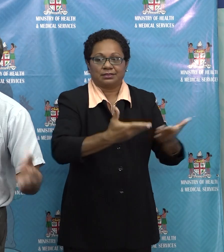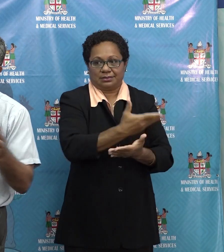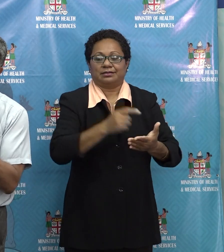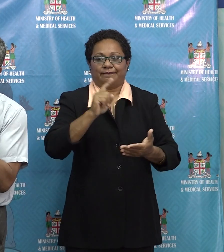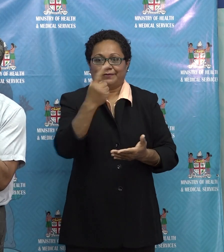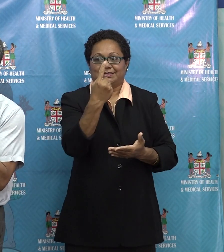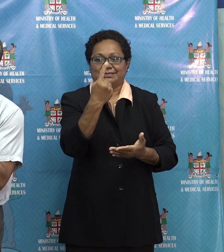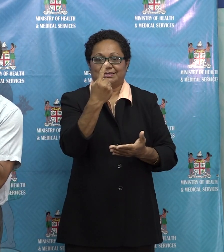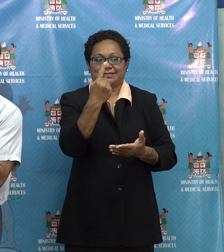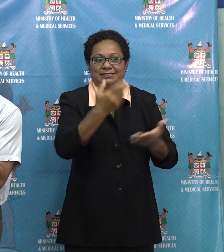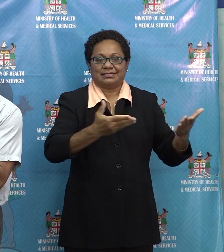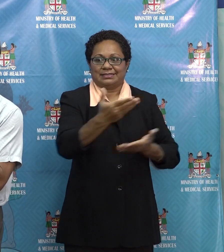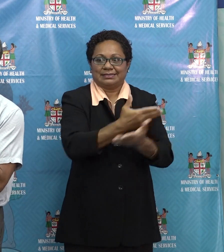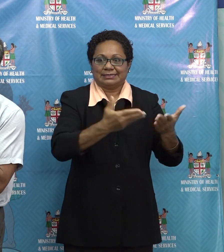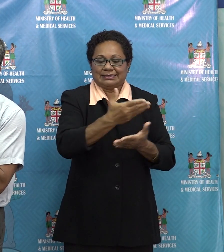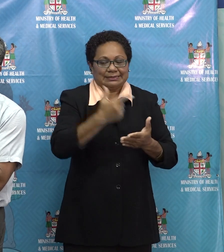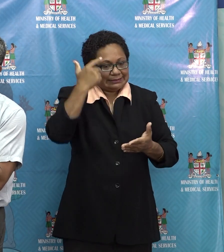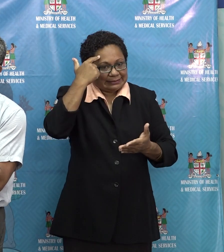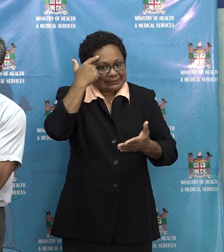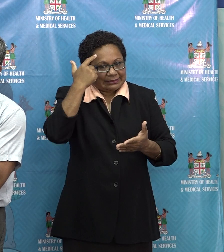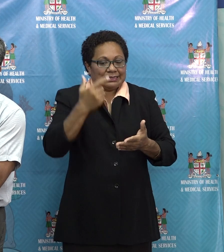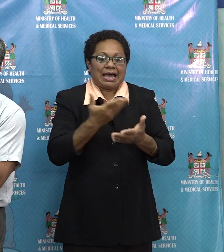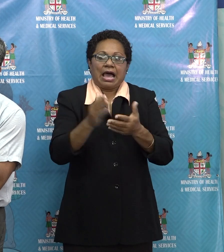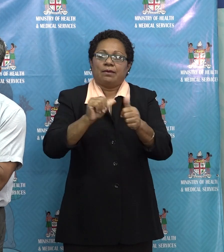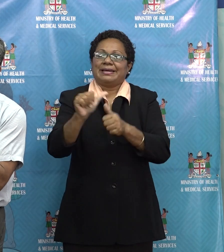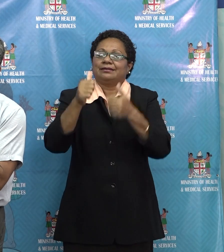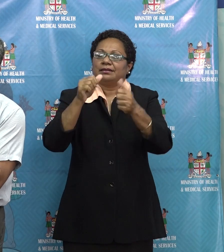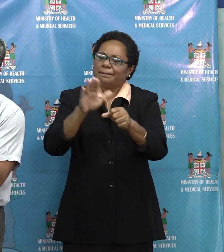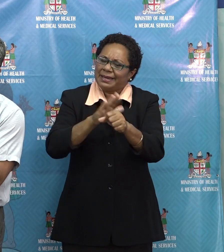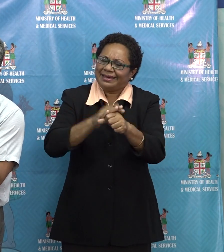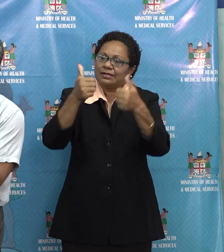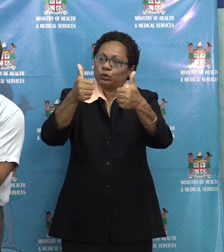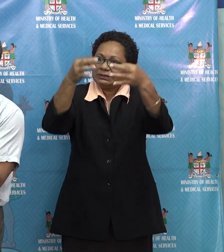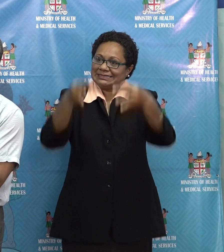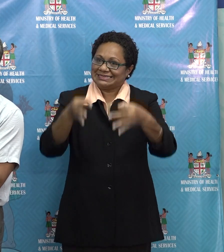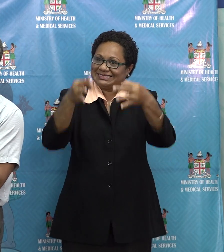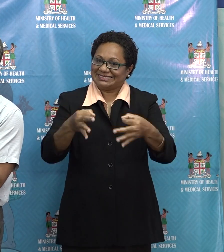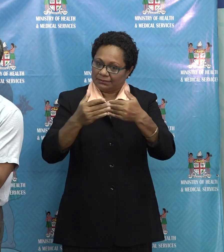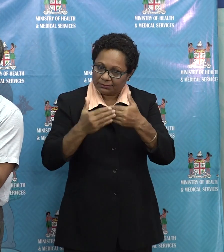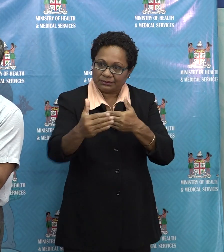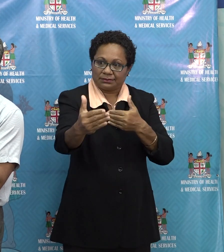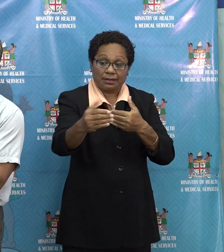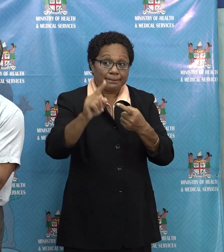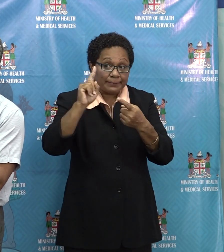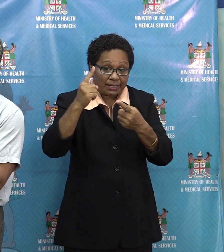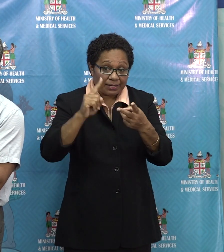mediate that difficult path that you're talking about. One thing I do know,